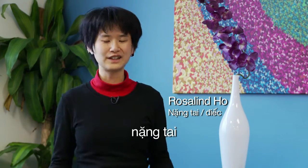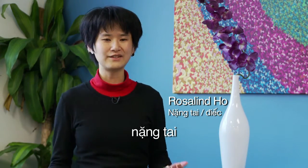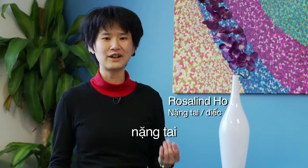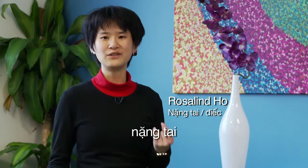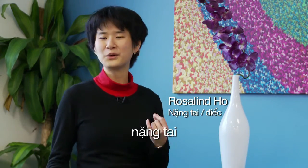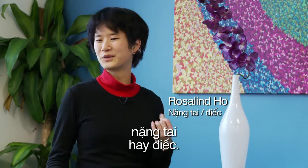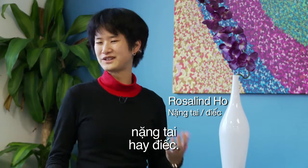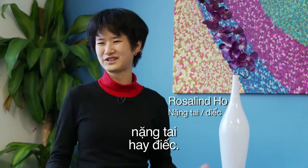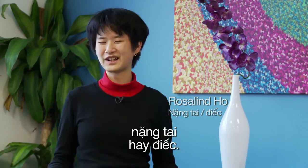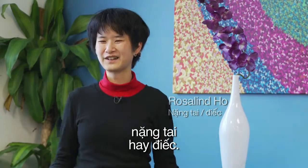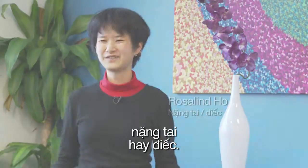hearing or deaf.